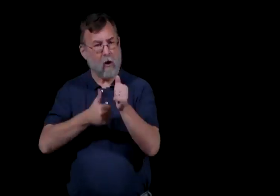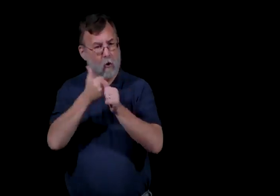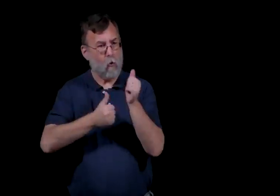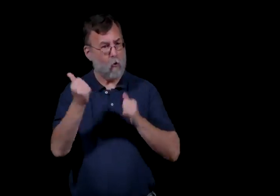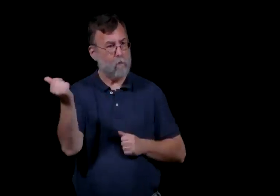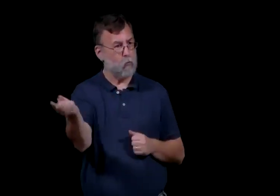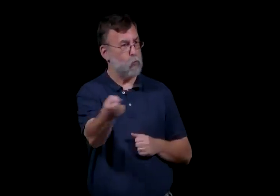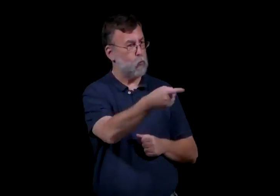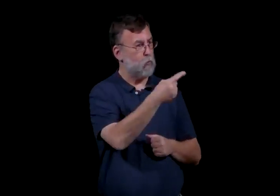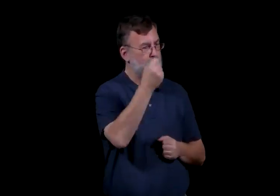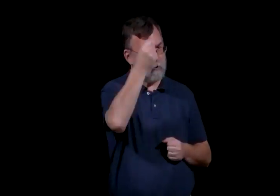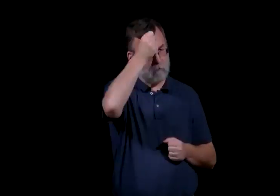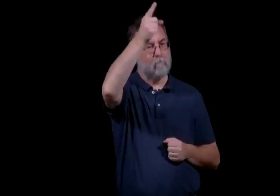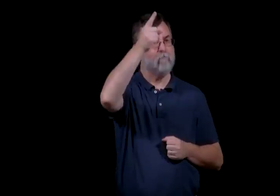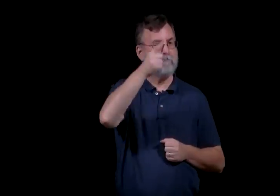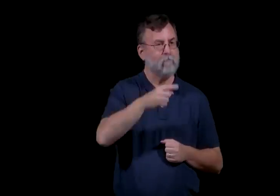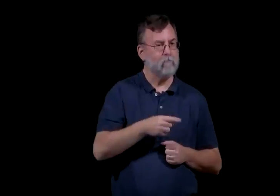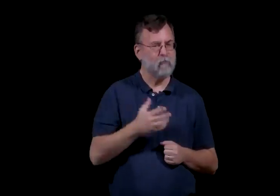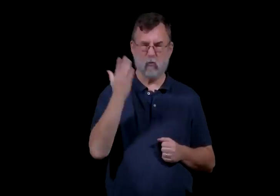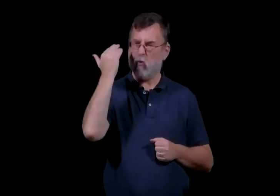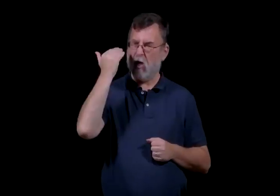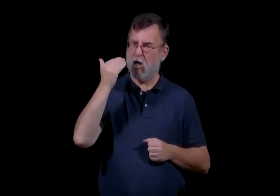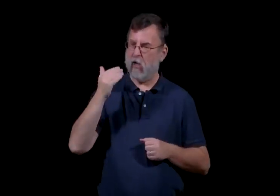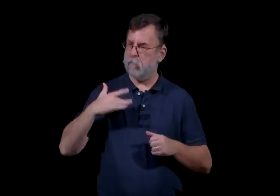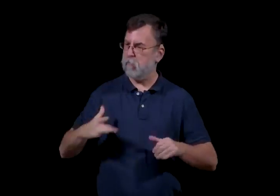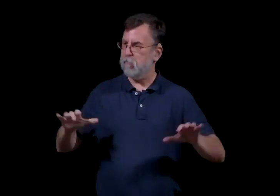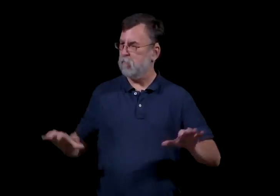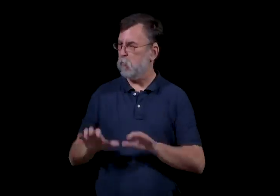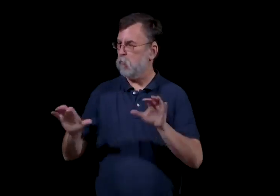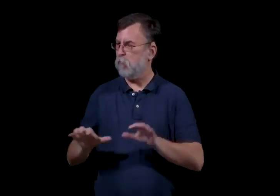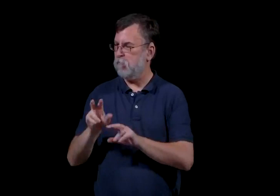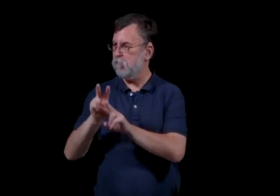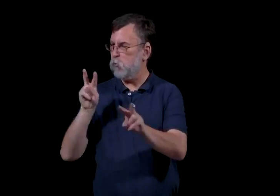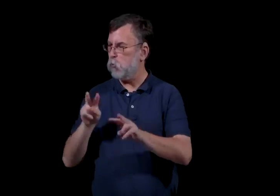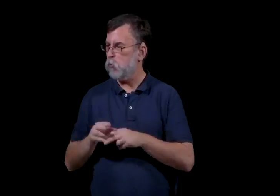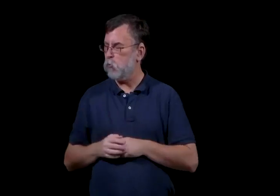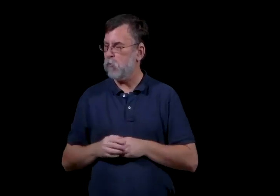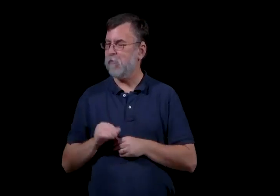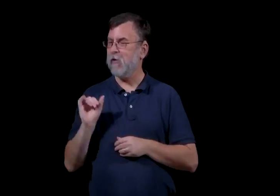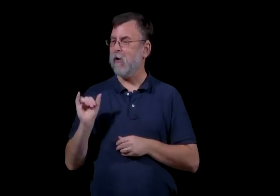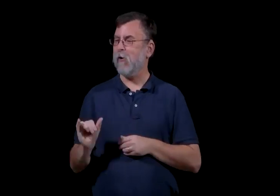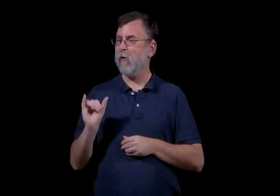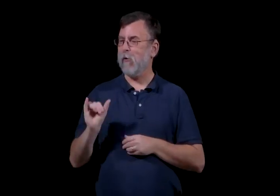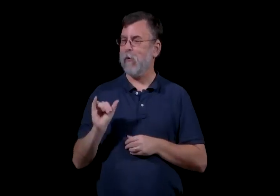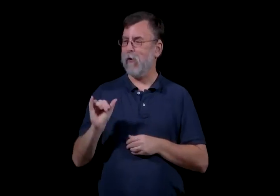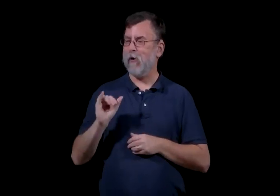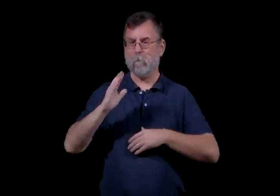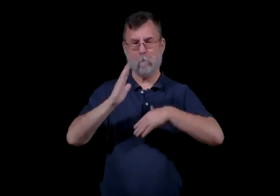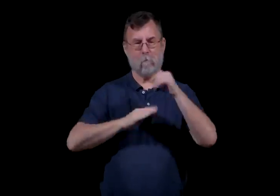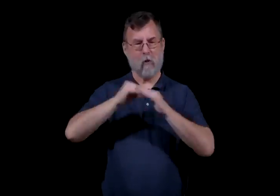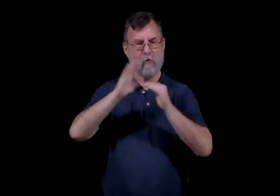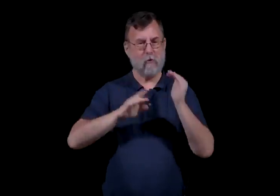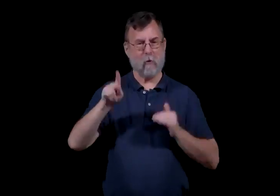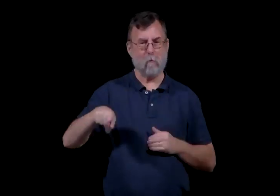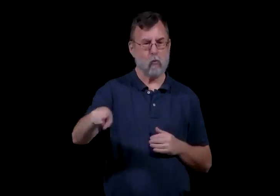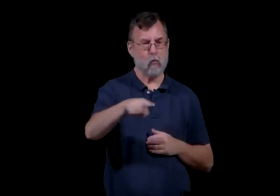So I hope you all understand now better the book of Psalms and why it's said at